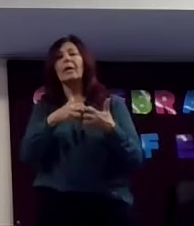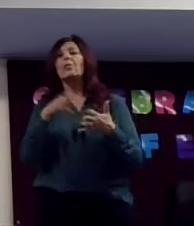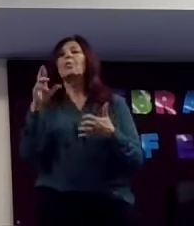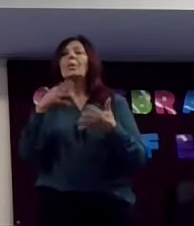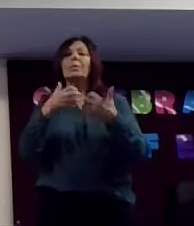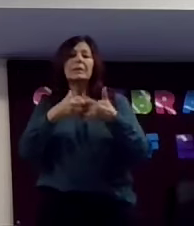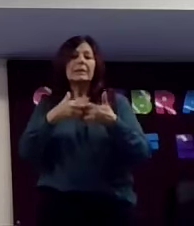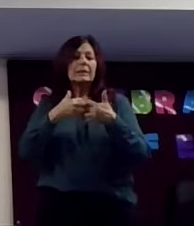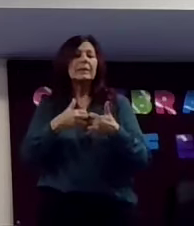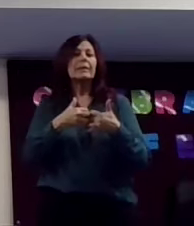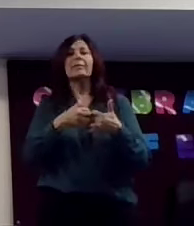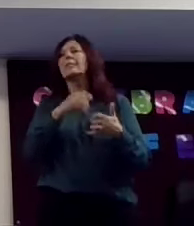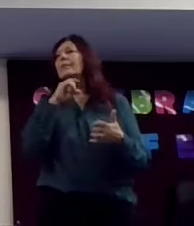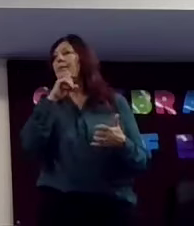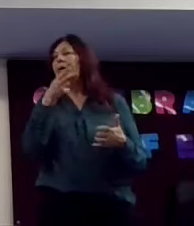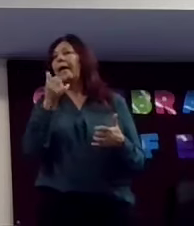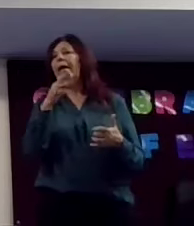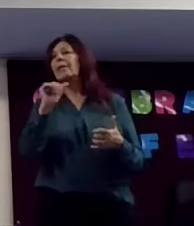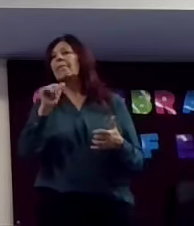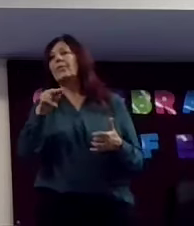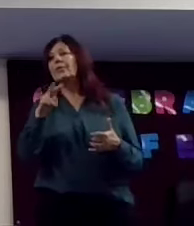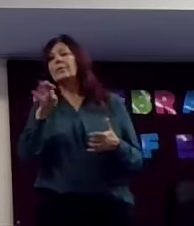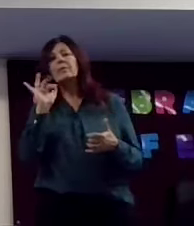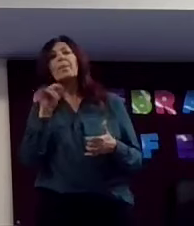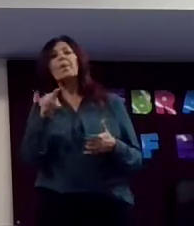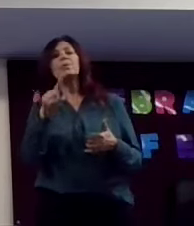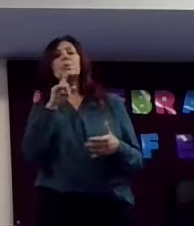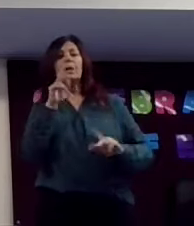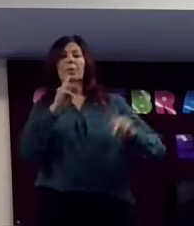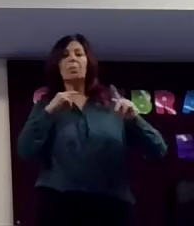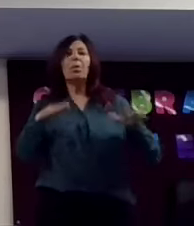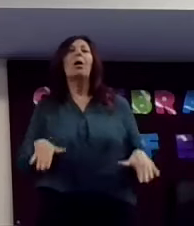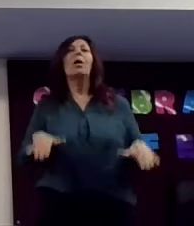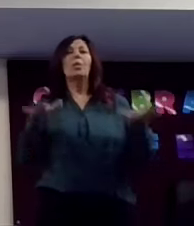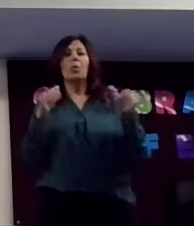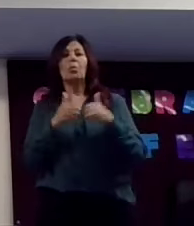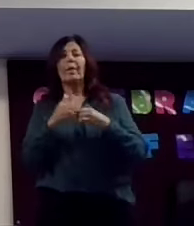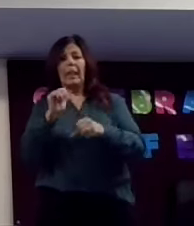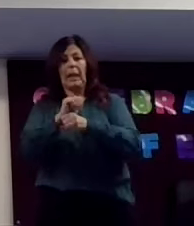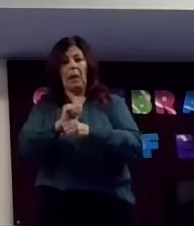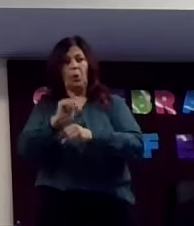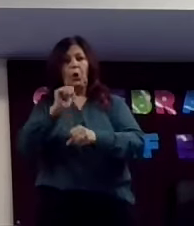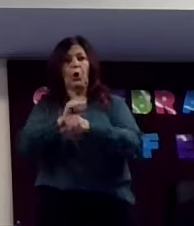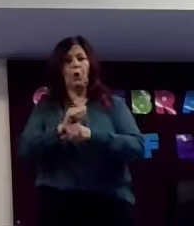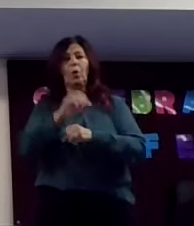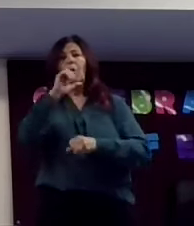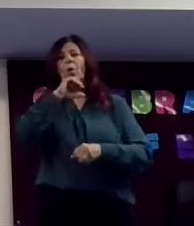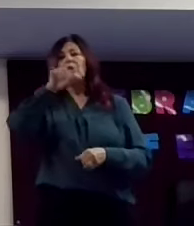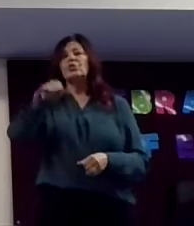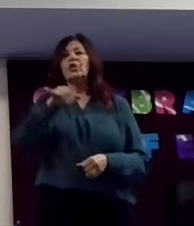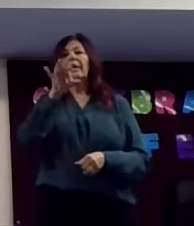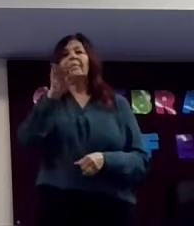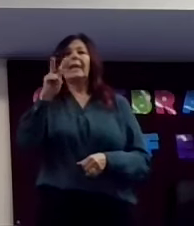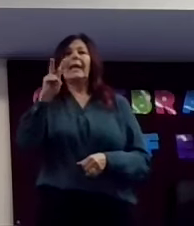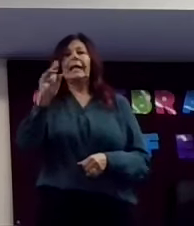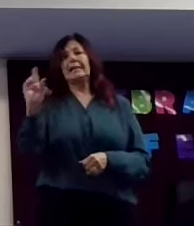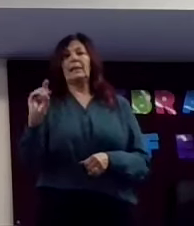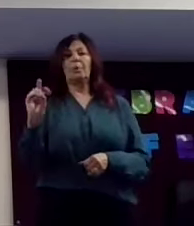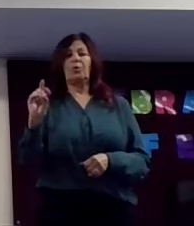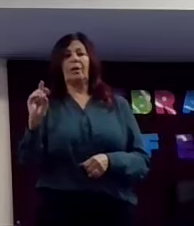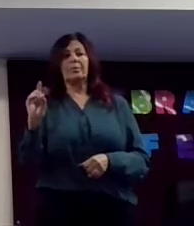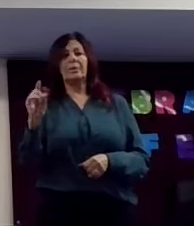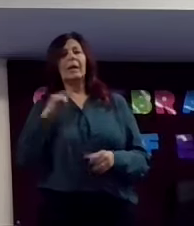Steel, Shenango Steel, Hannah Furnace. Those were the people I grew up with. Labor, the old JFK Democrat, which I grew